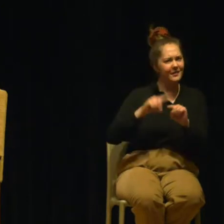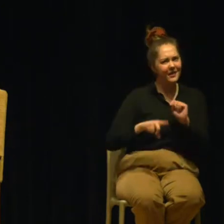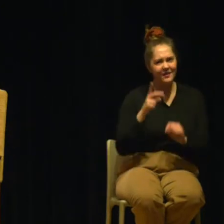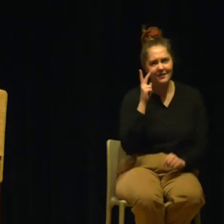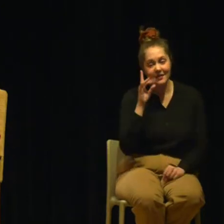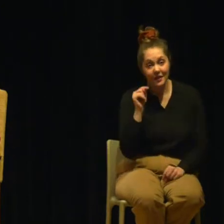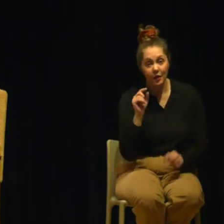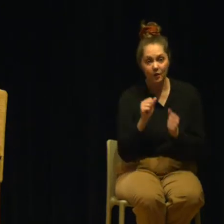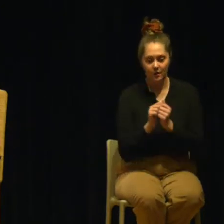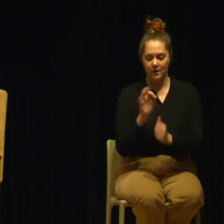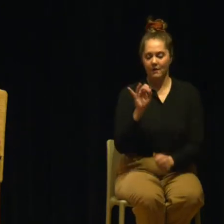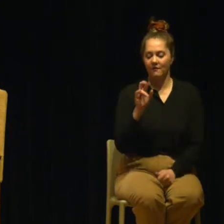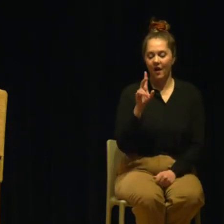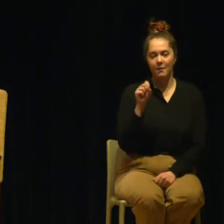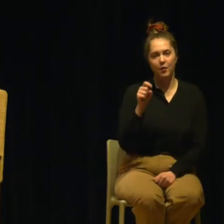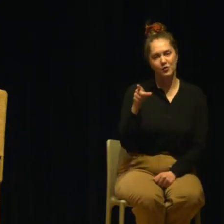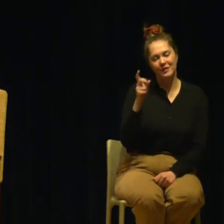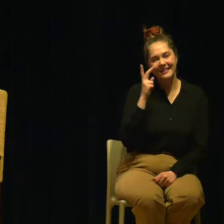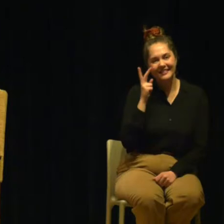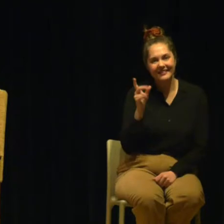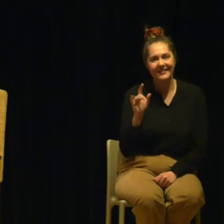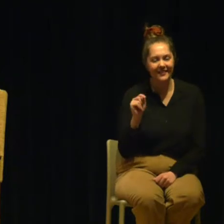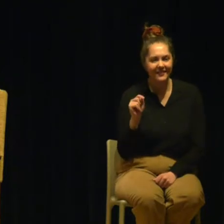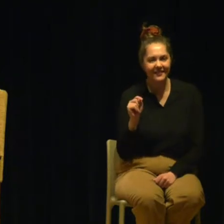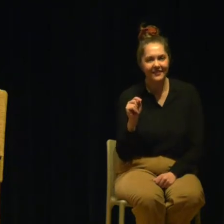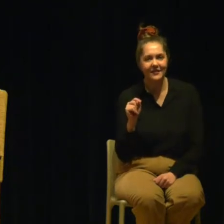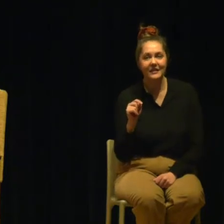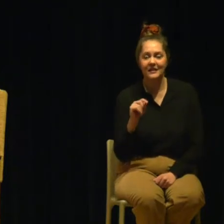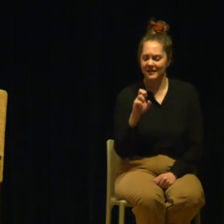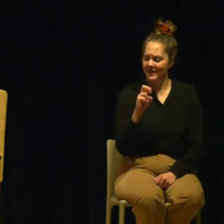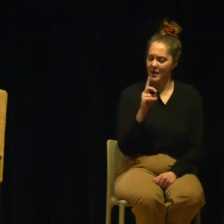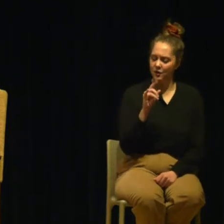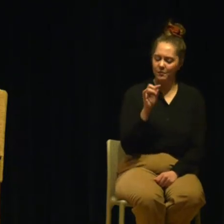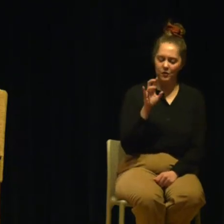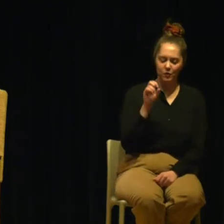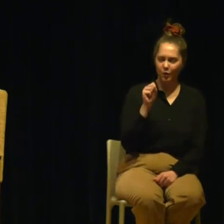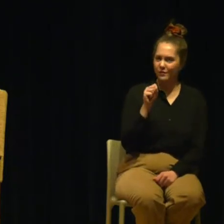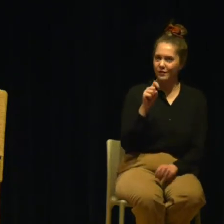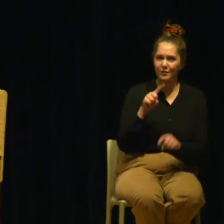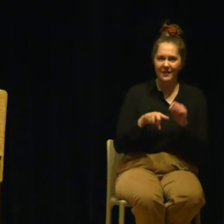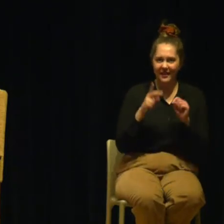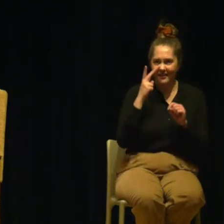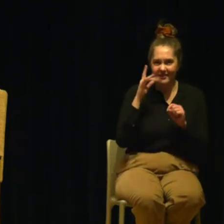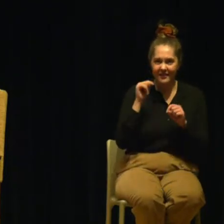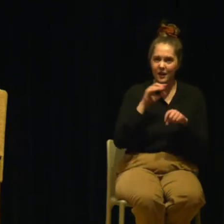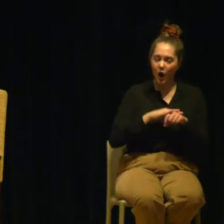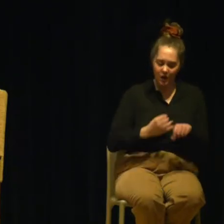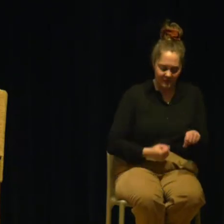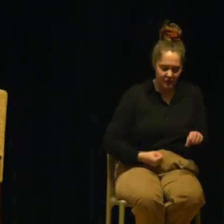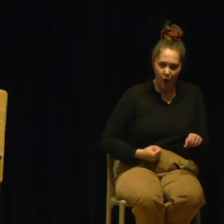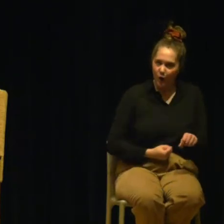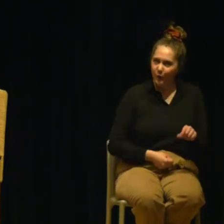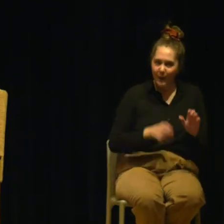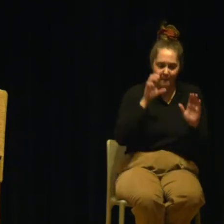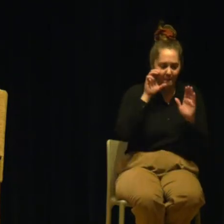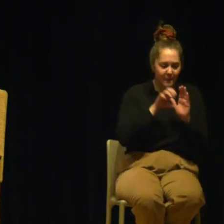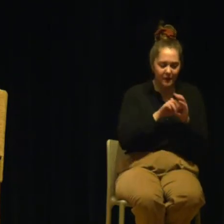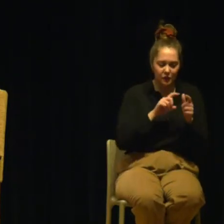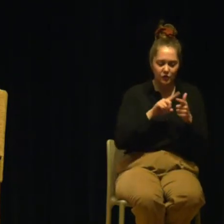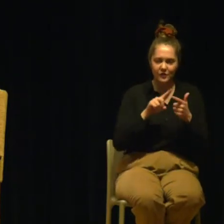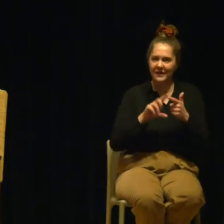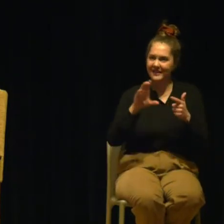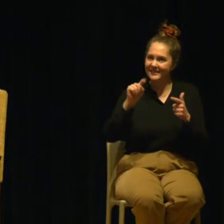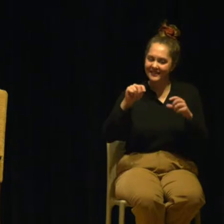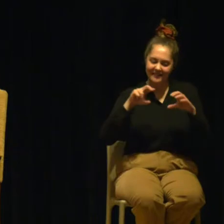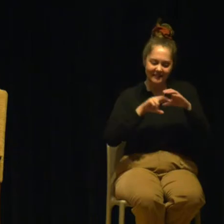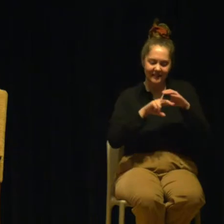With fibroids, you can at least see fibroids. Endometriosis, you can't see it on a sonogram. You can't see it on a CAT scan.